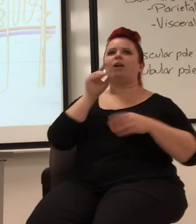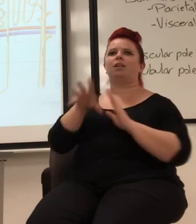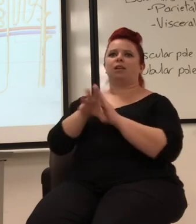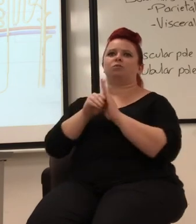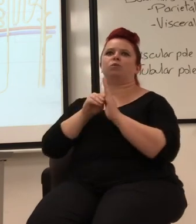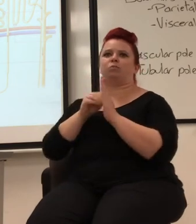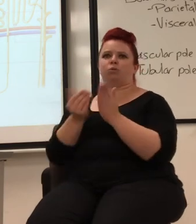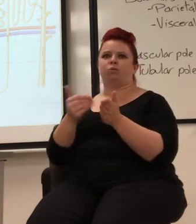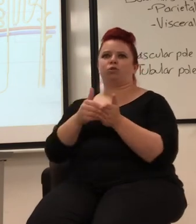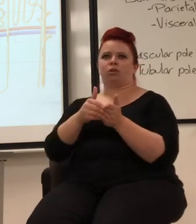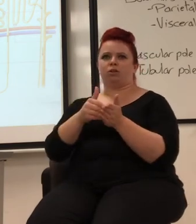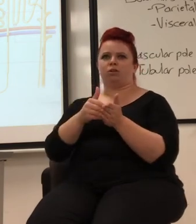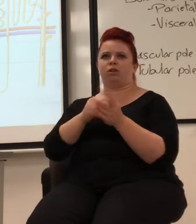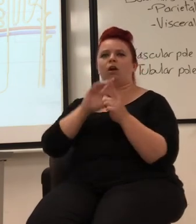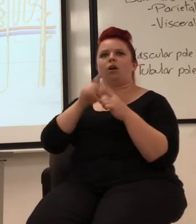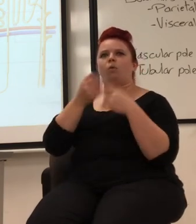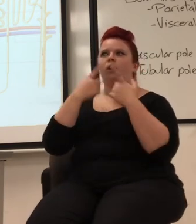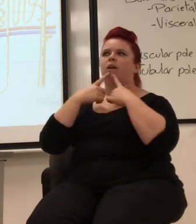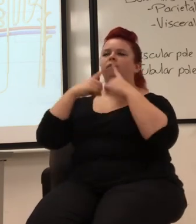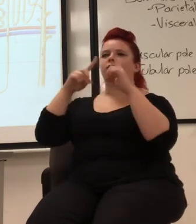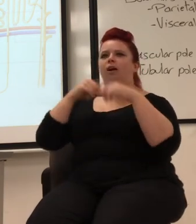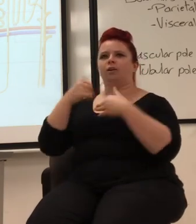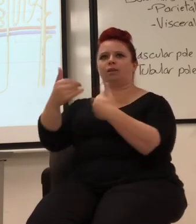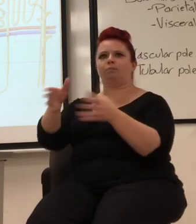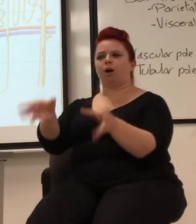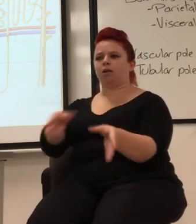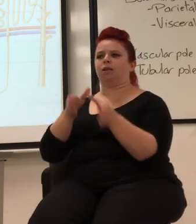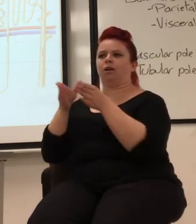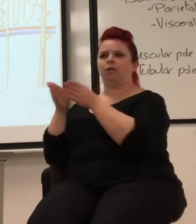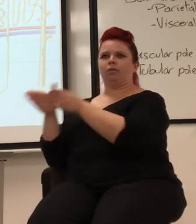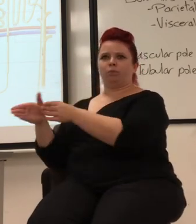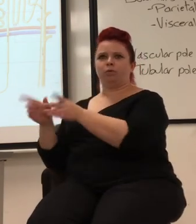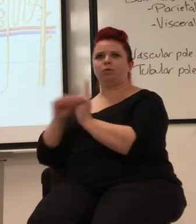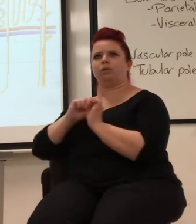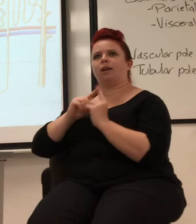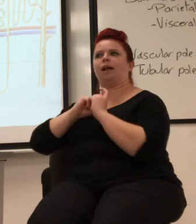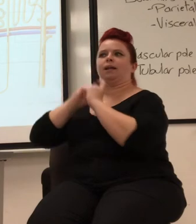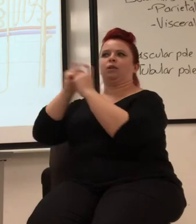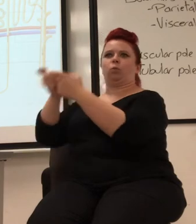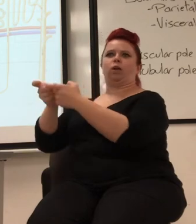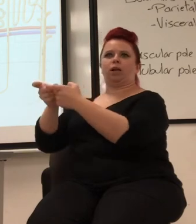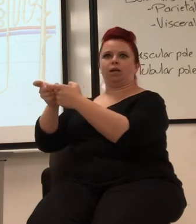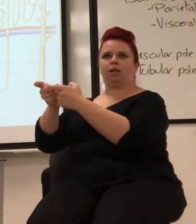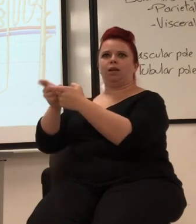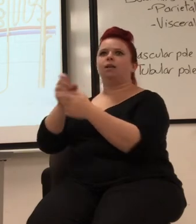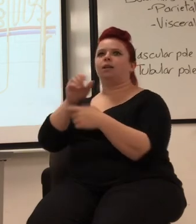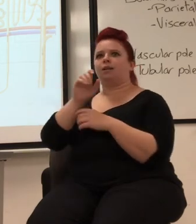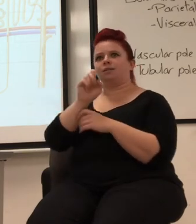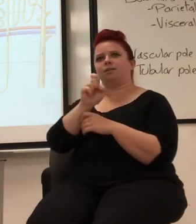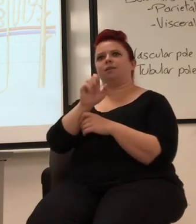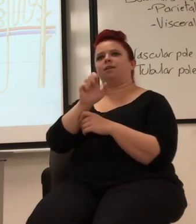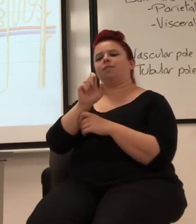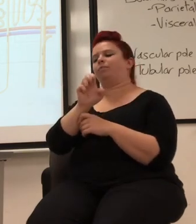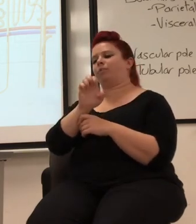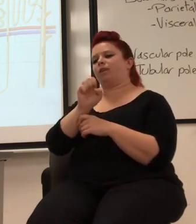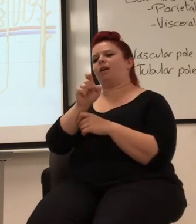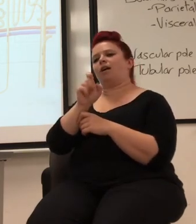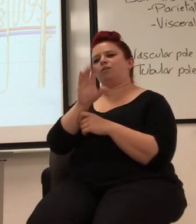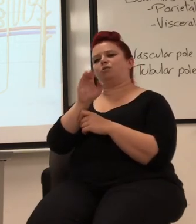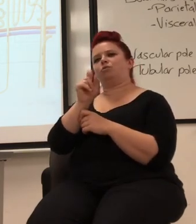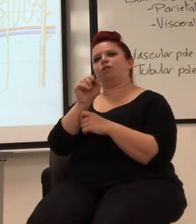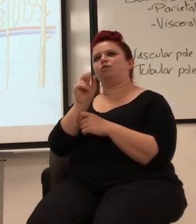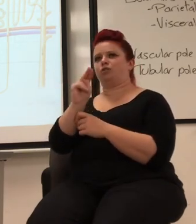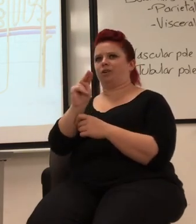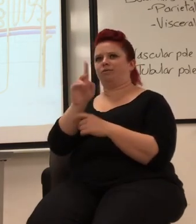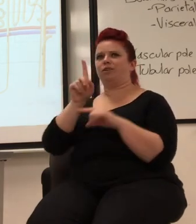truck and take it to the thrift store and give it to them? That's excretion. I can't modify it anymore. It's gone. So that's